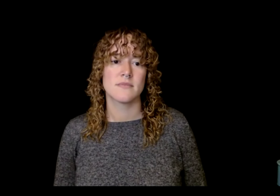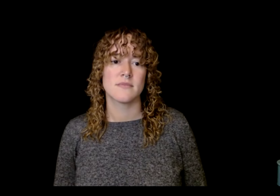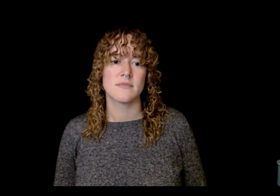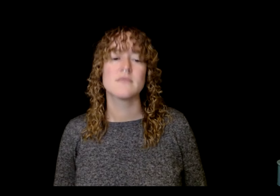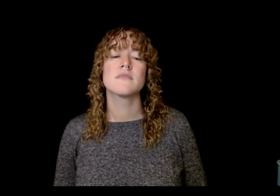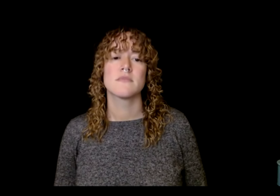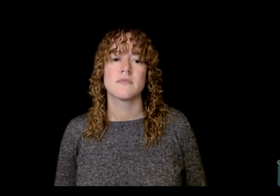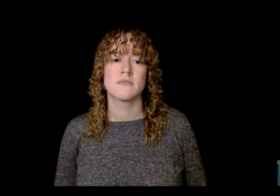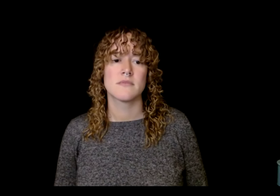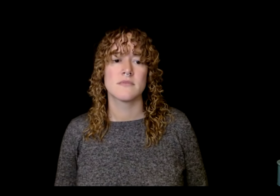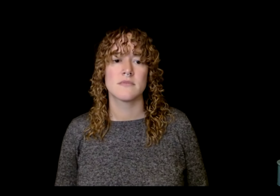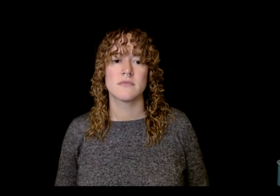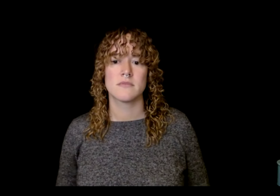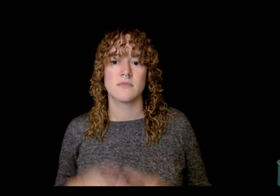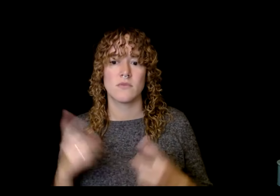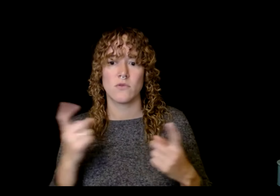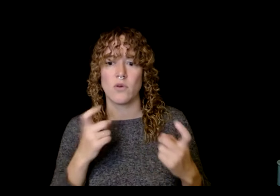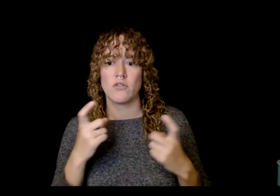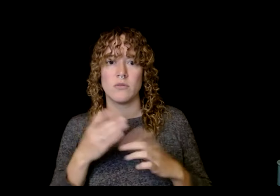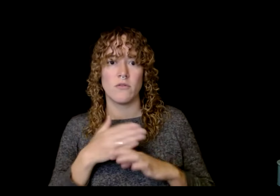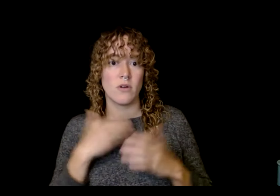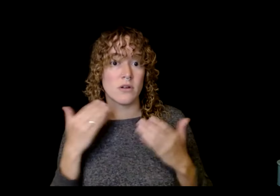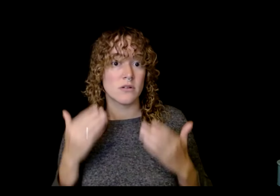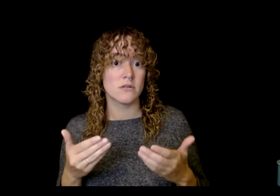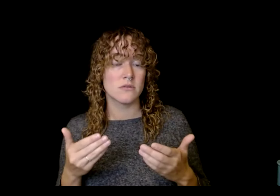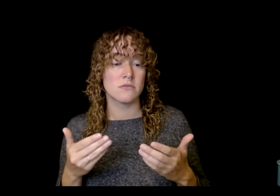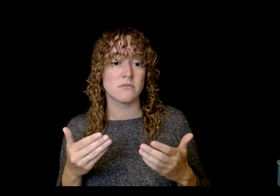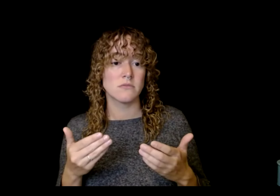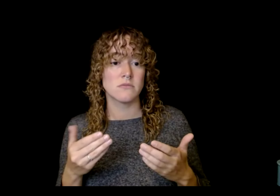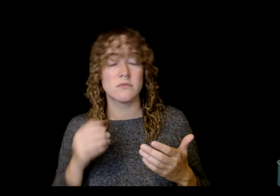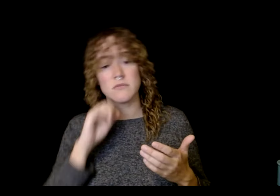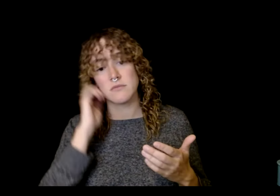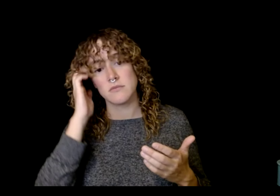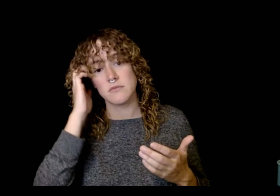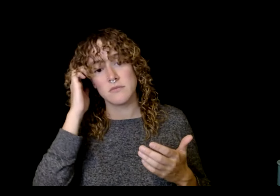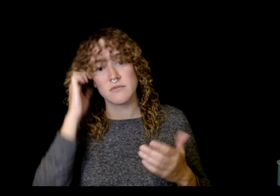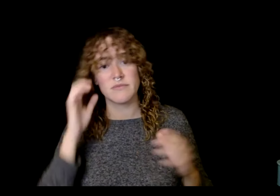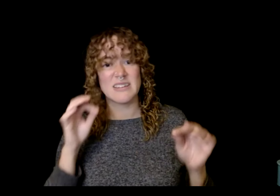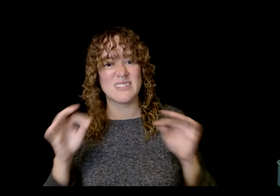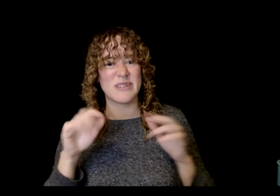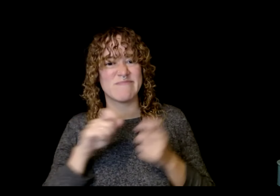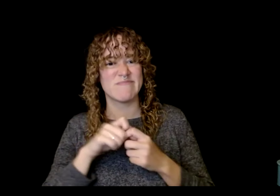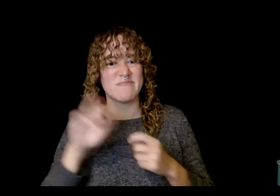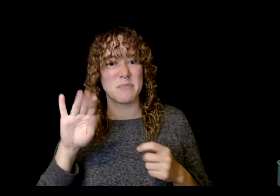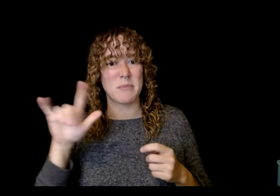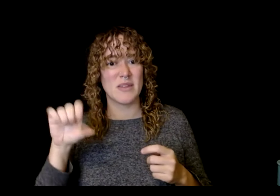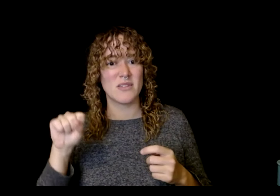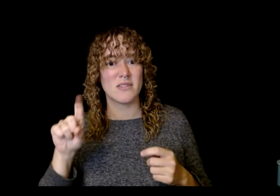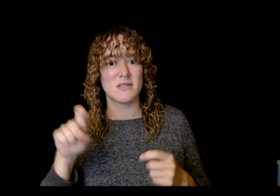So any questions before I go into some specific bills?